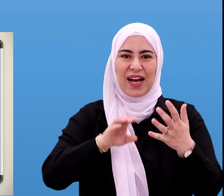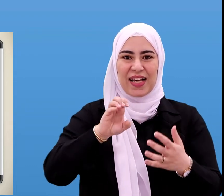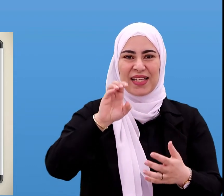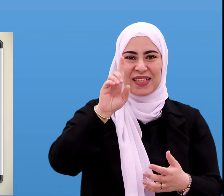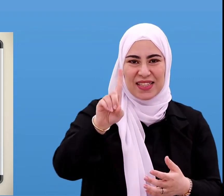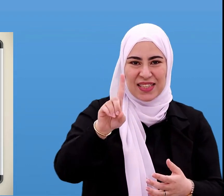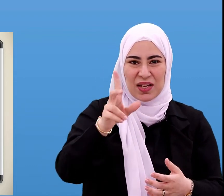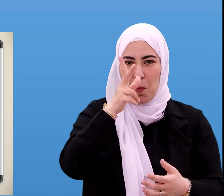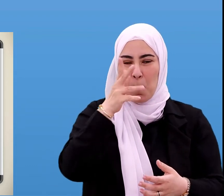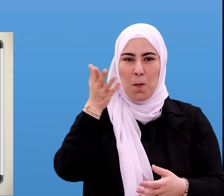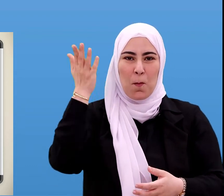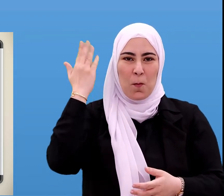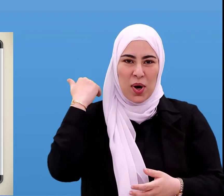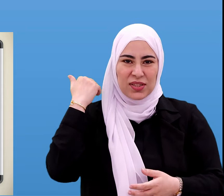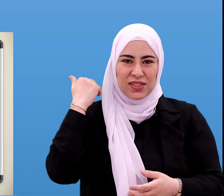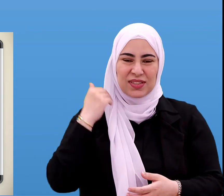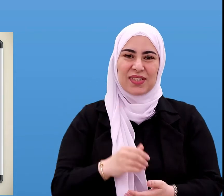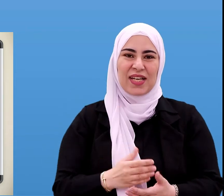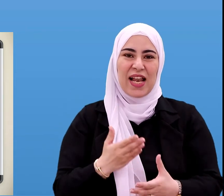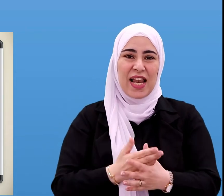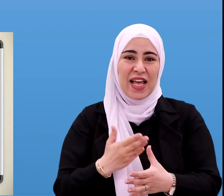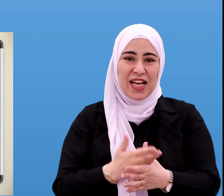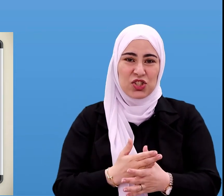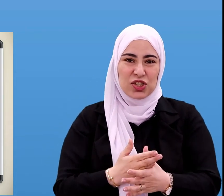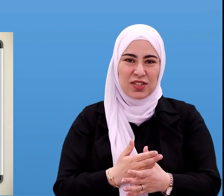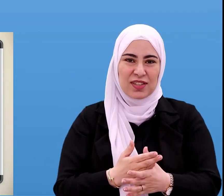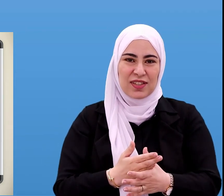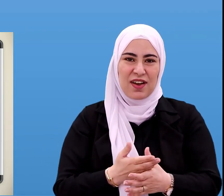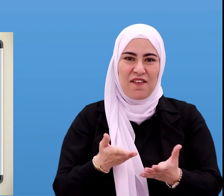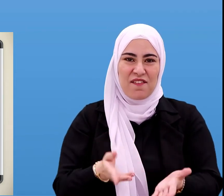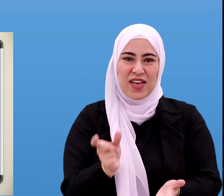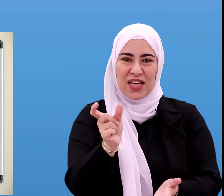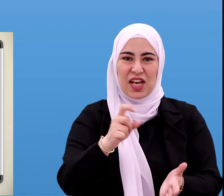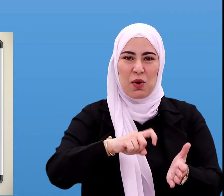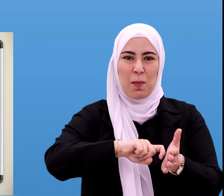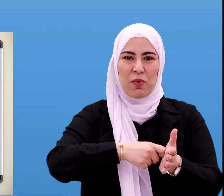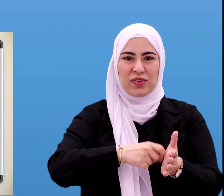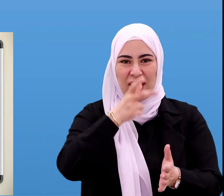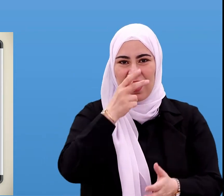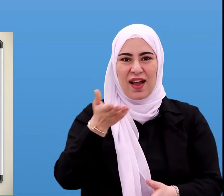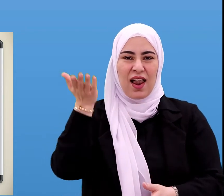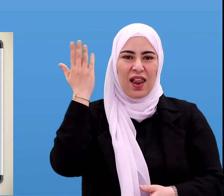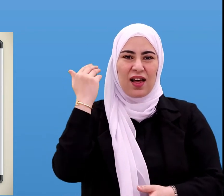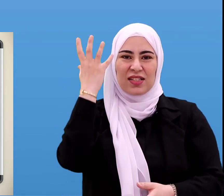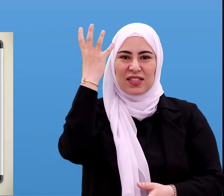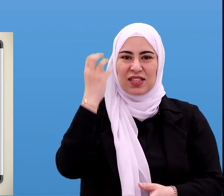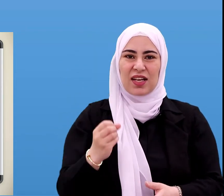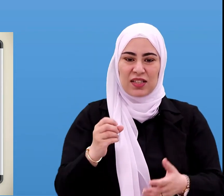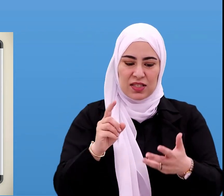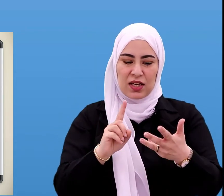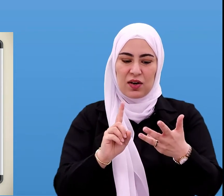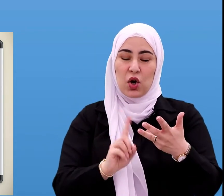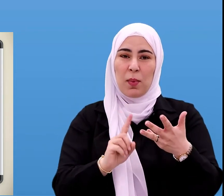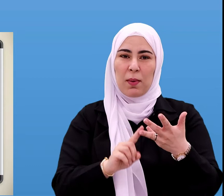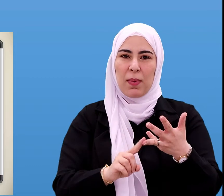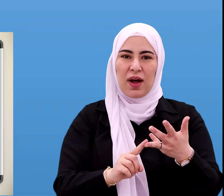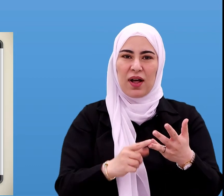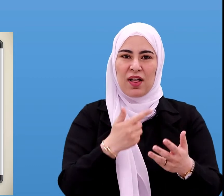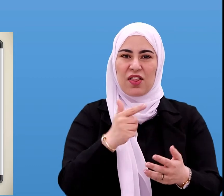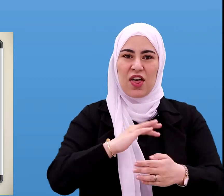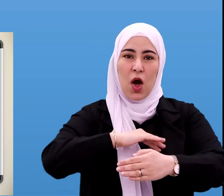Washed. Well done. Why did you choose wash? Because we have the keyword last night. 4. The